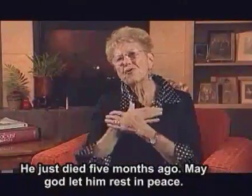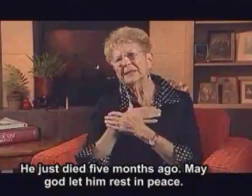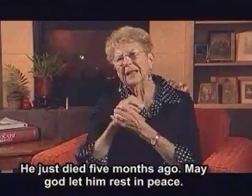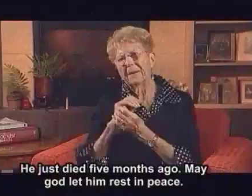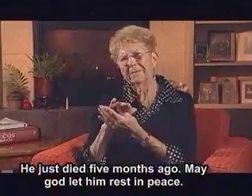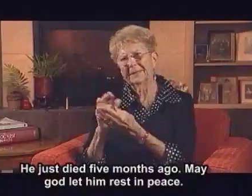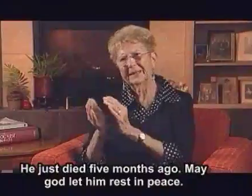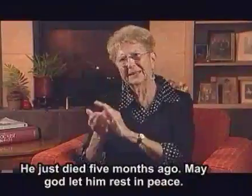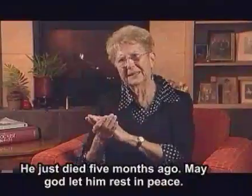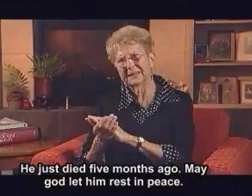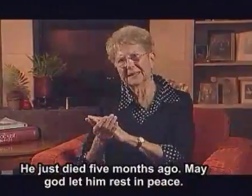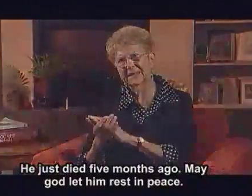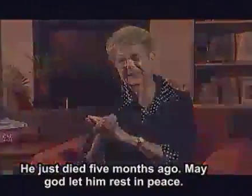May God let him rest in peace.